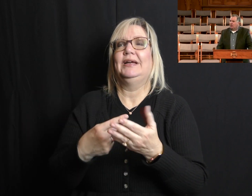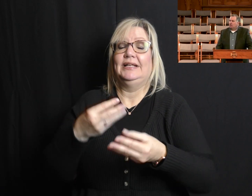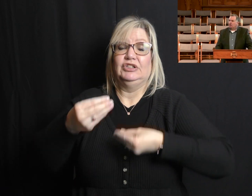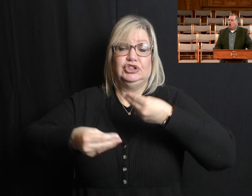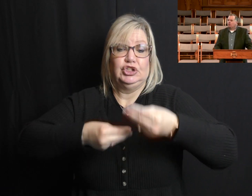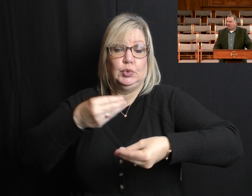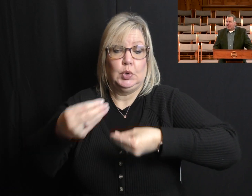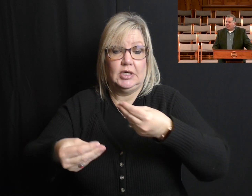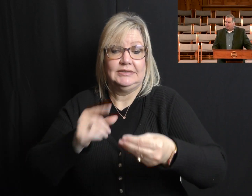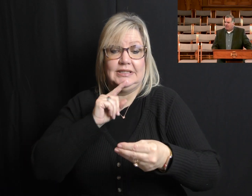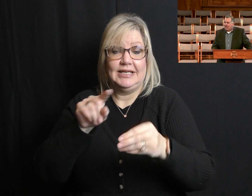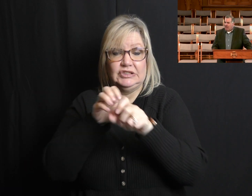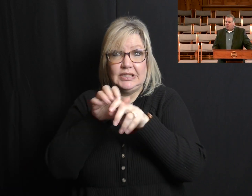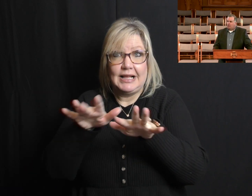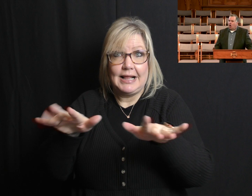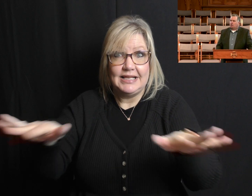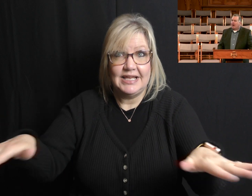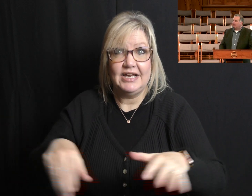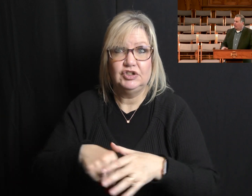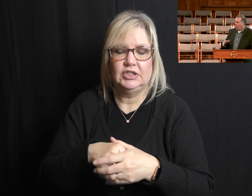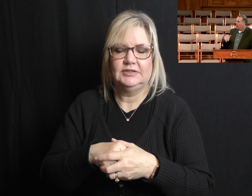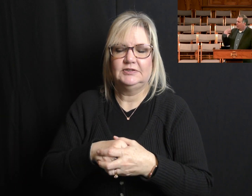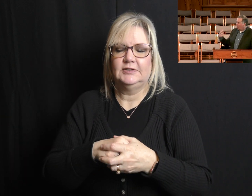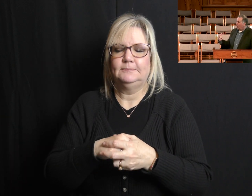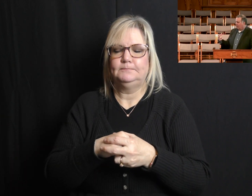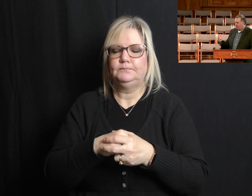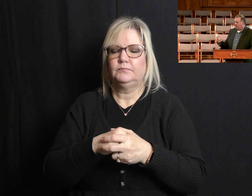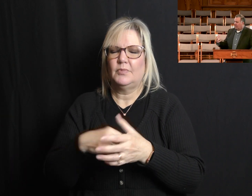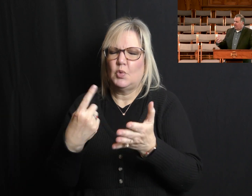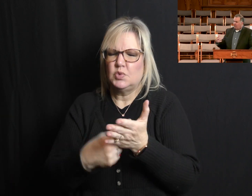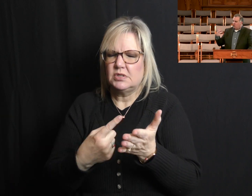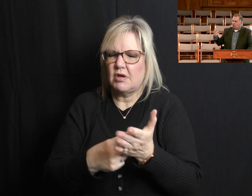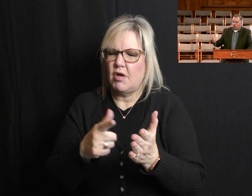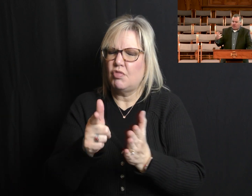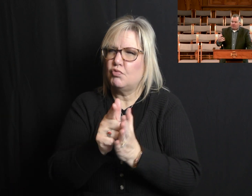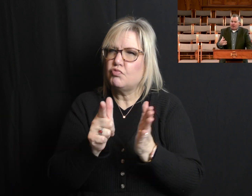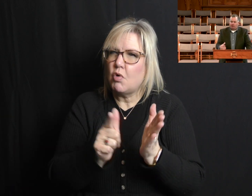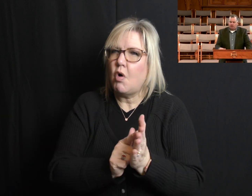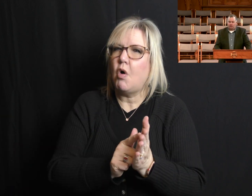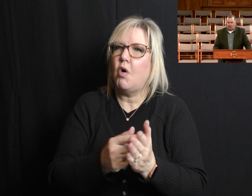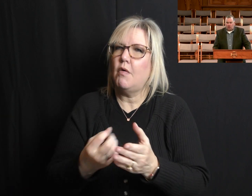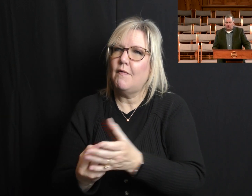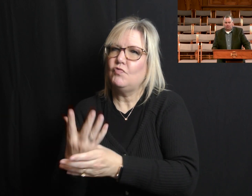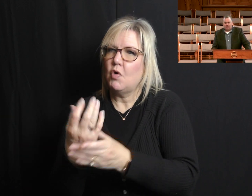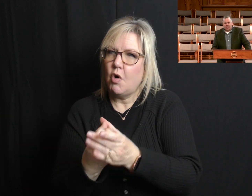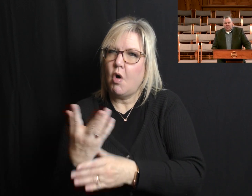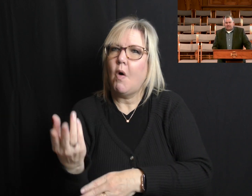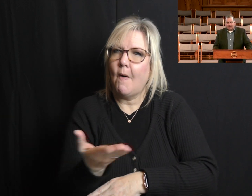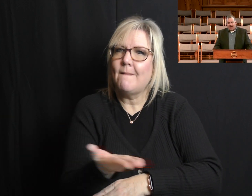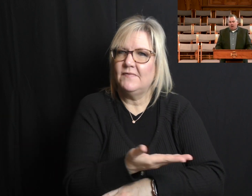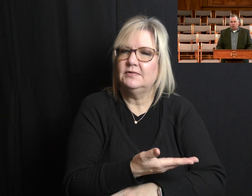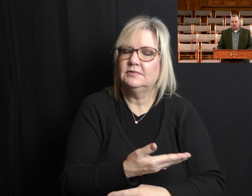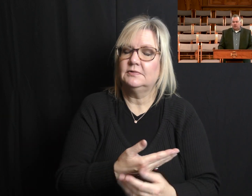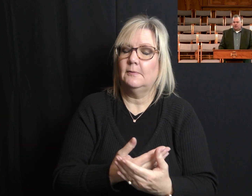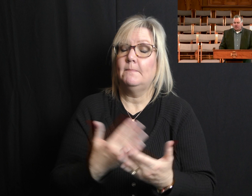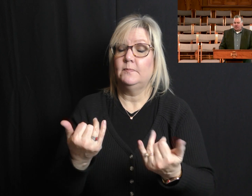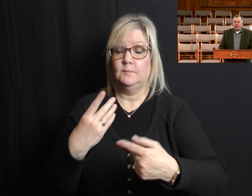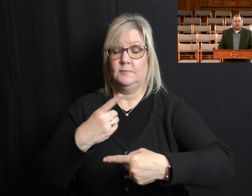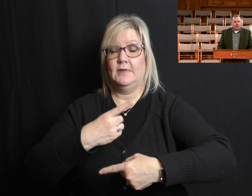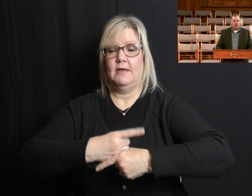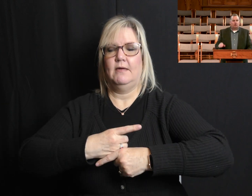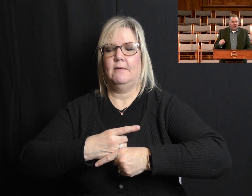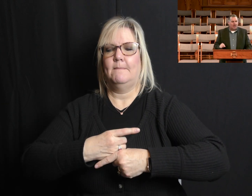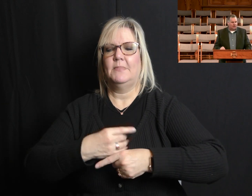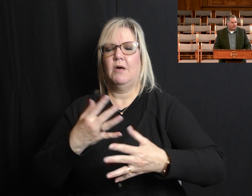is cultivating. And we talked about the law of the harvest, and you reap that which you sow. Today, I want you to see